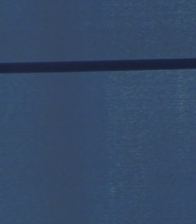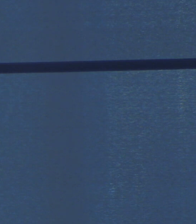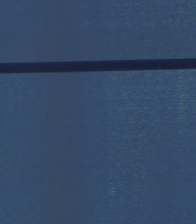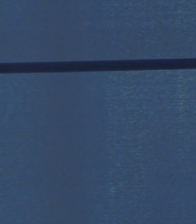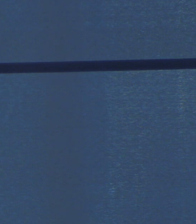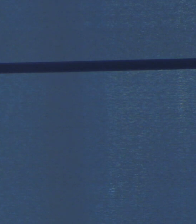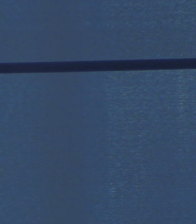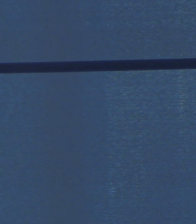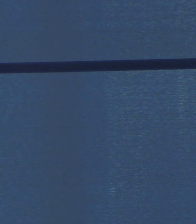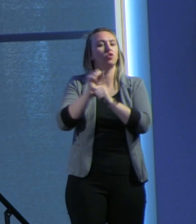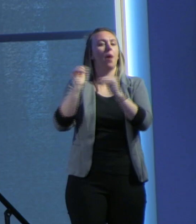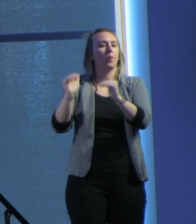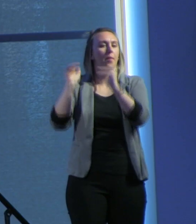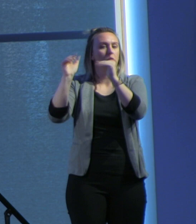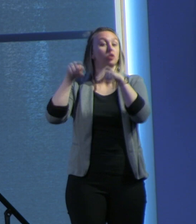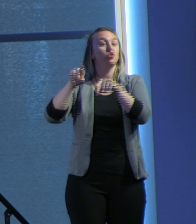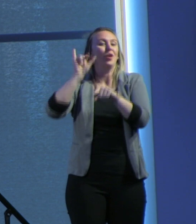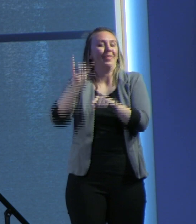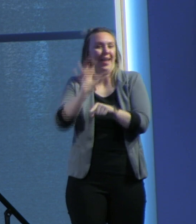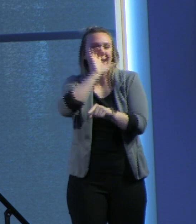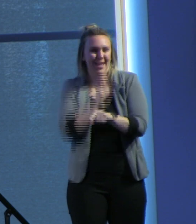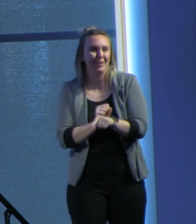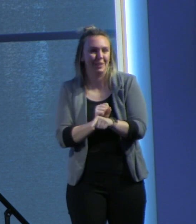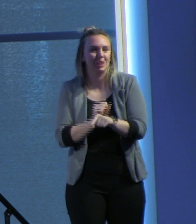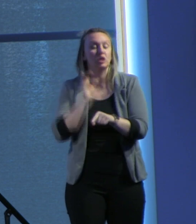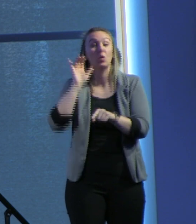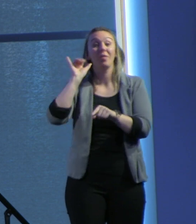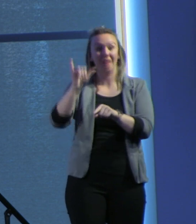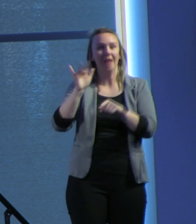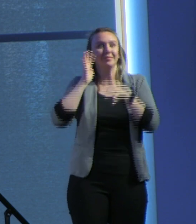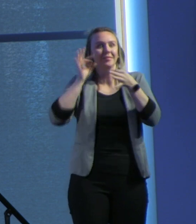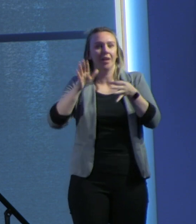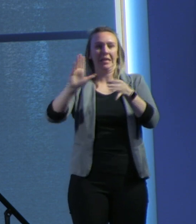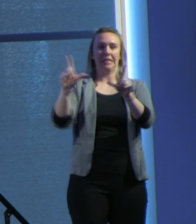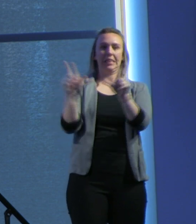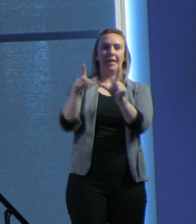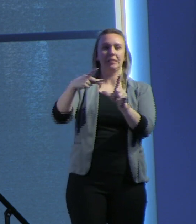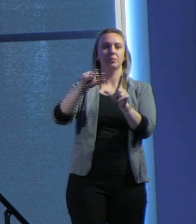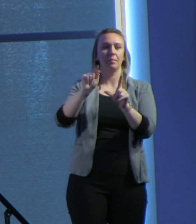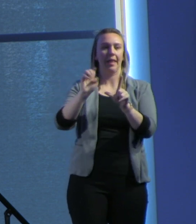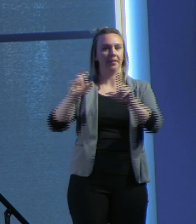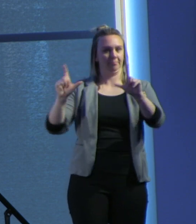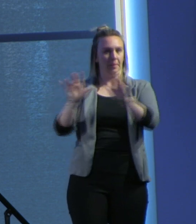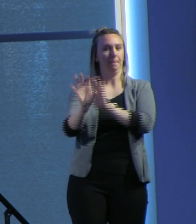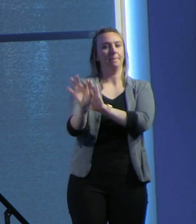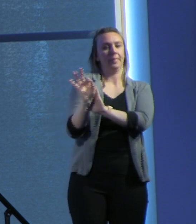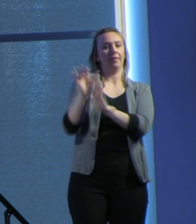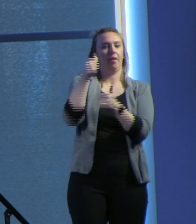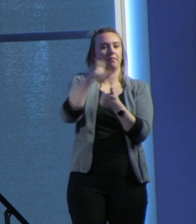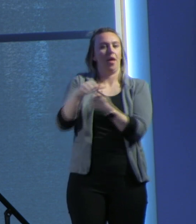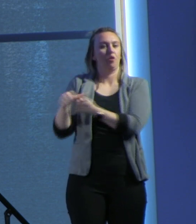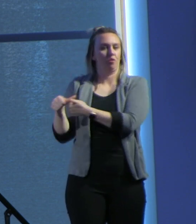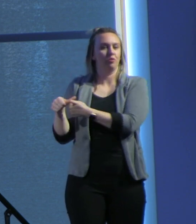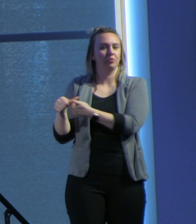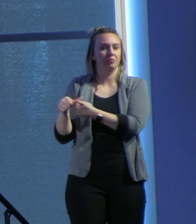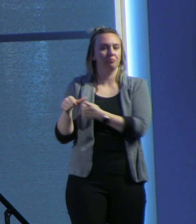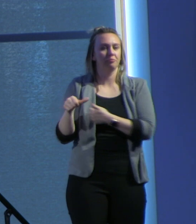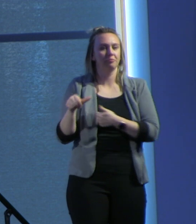promotion at that age, and that's the one he had throughout his entire life, or the life at home.